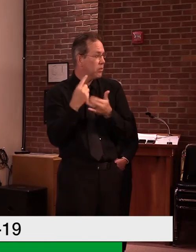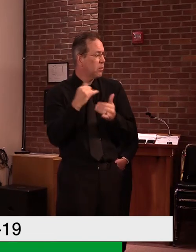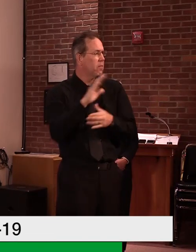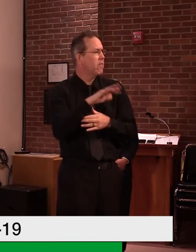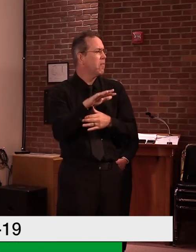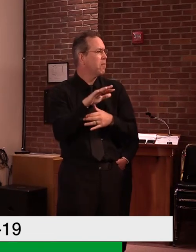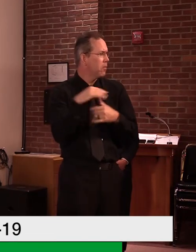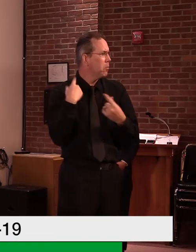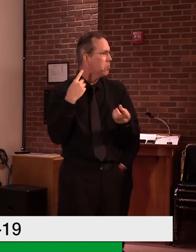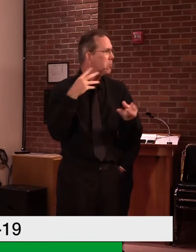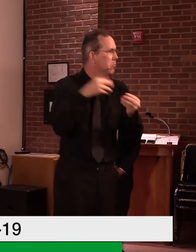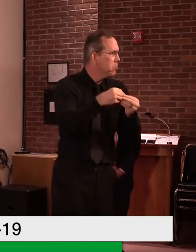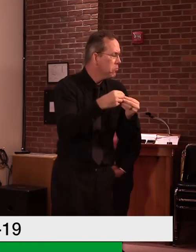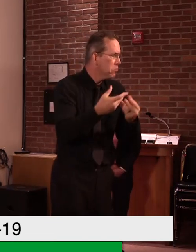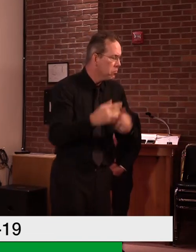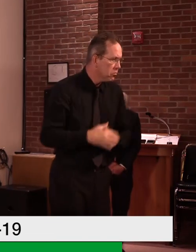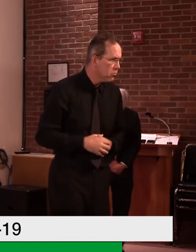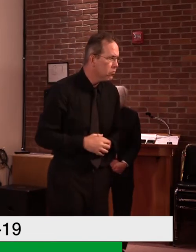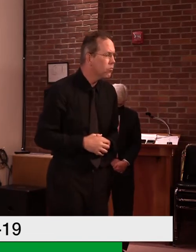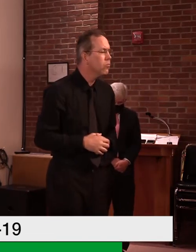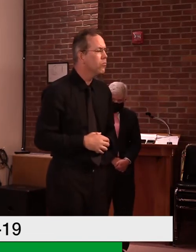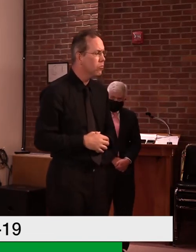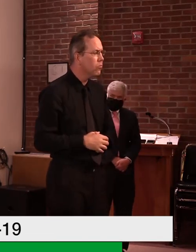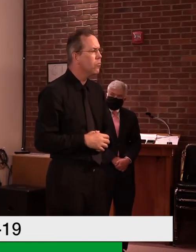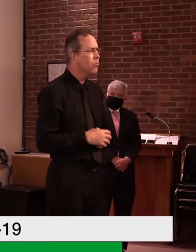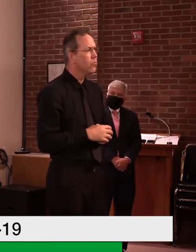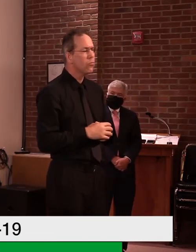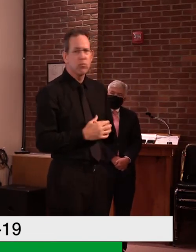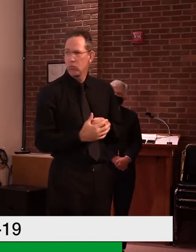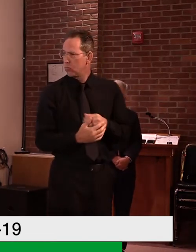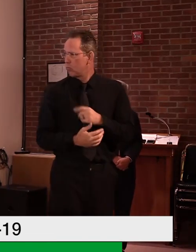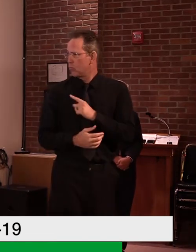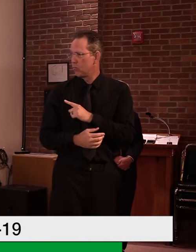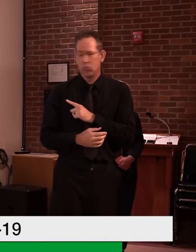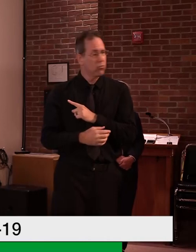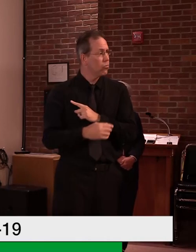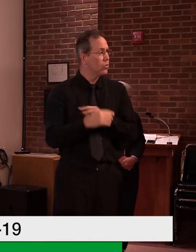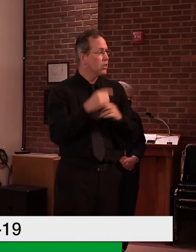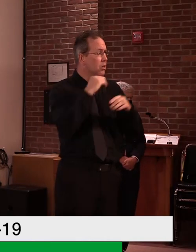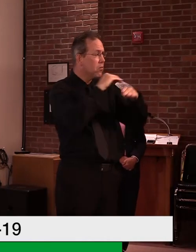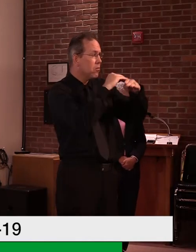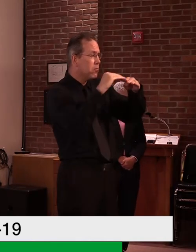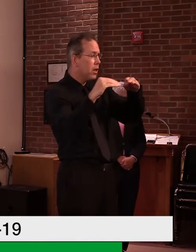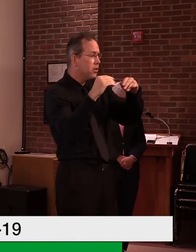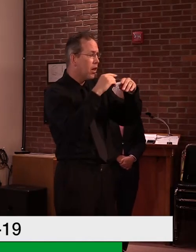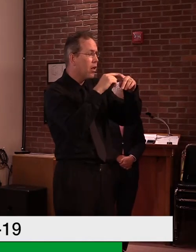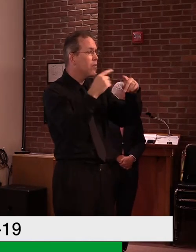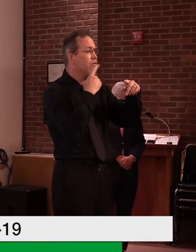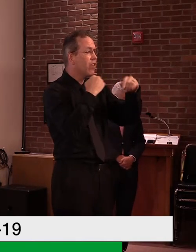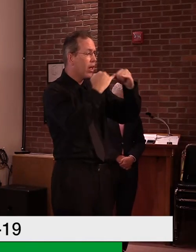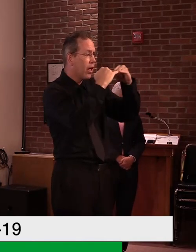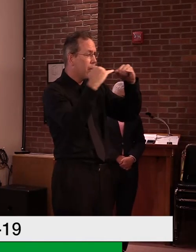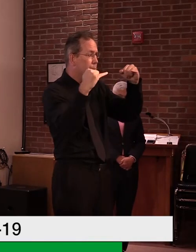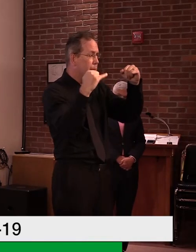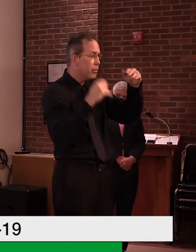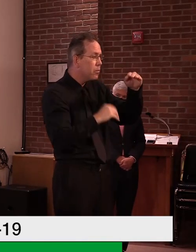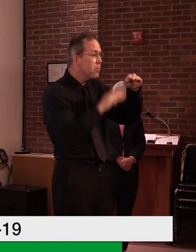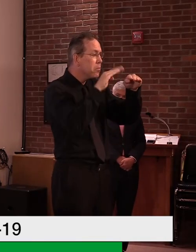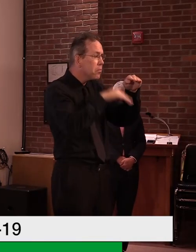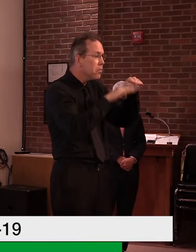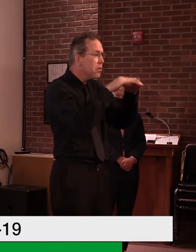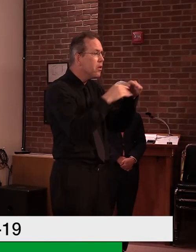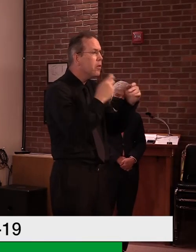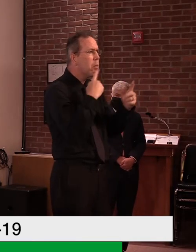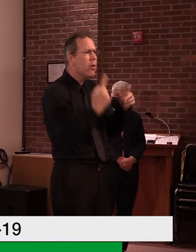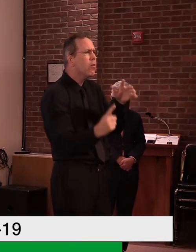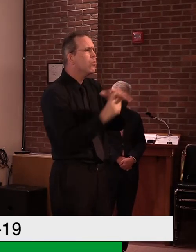in Vermont as well. Our syndromic surveillance, which is the number of people with COVID-like symptoms that come